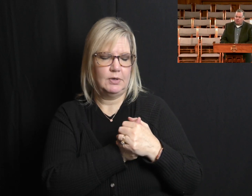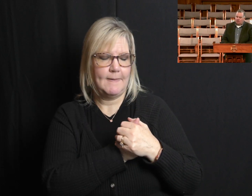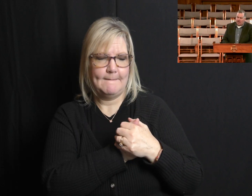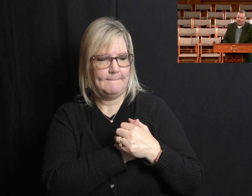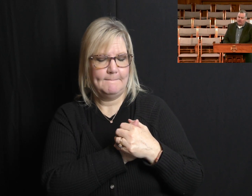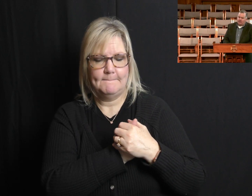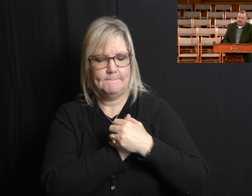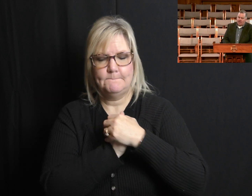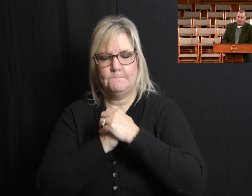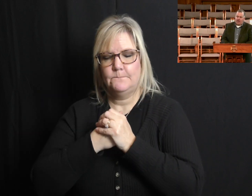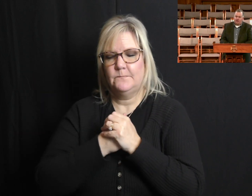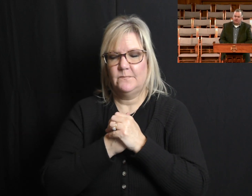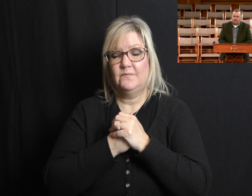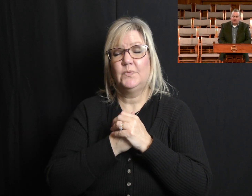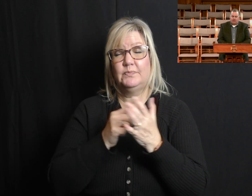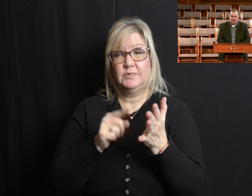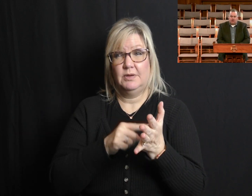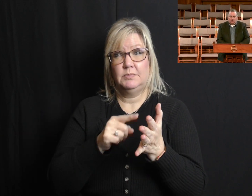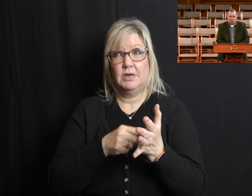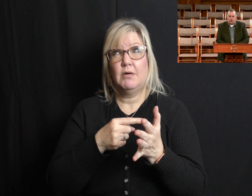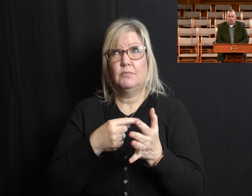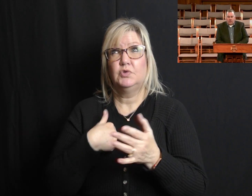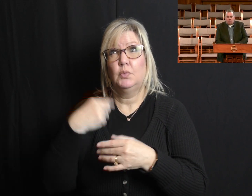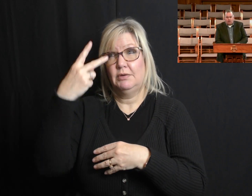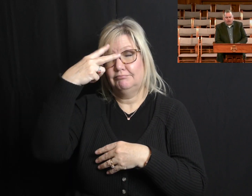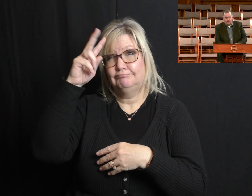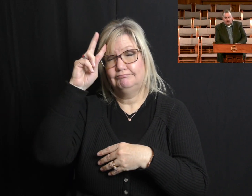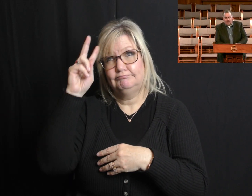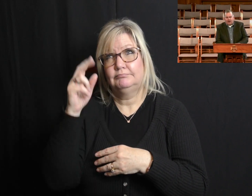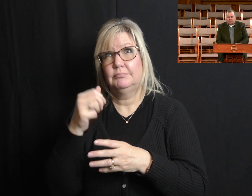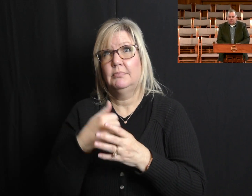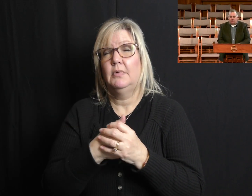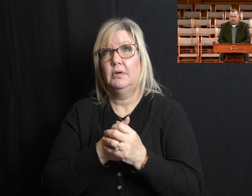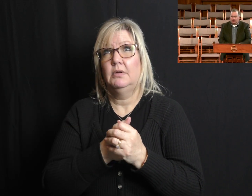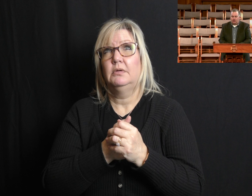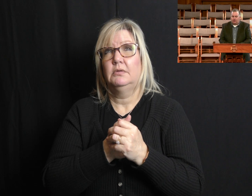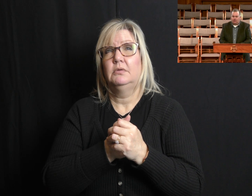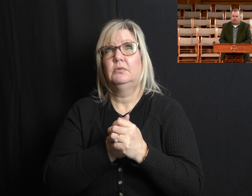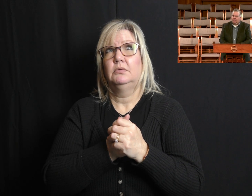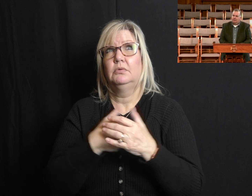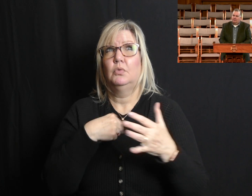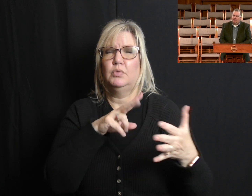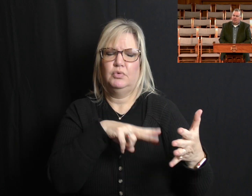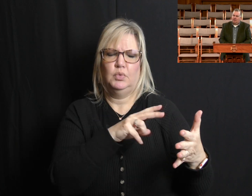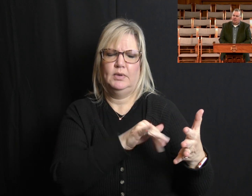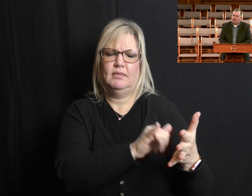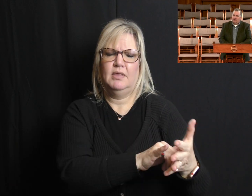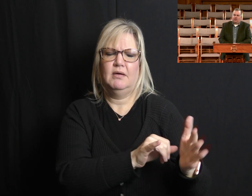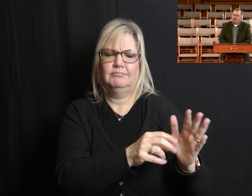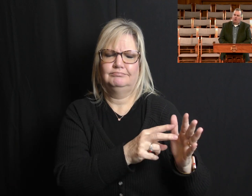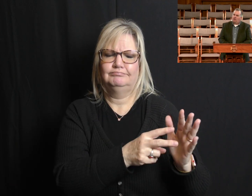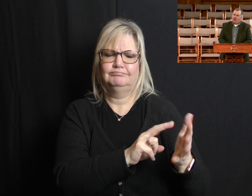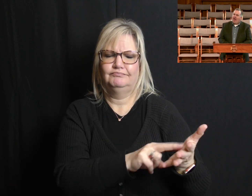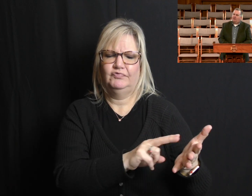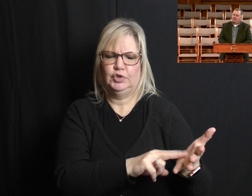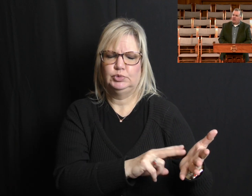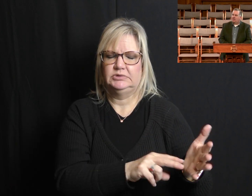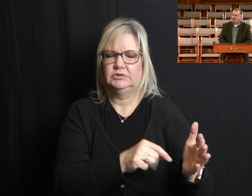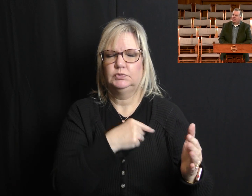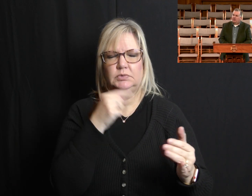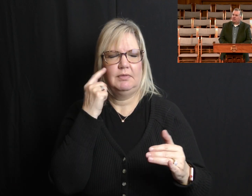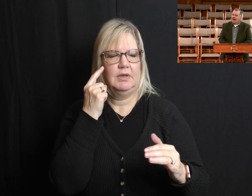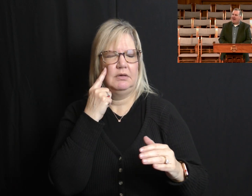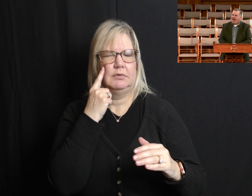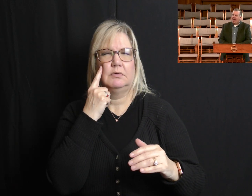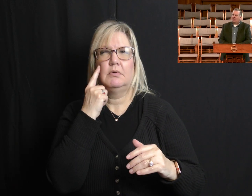Sometimes we mistakenly think that when we read this passage of Scripture, it's so sad to think